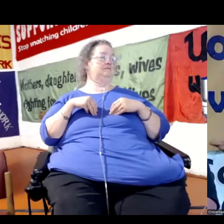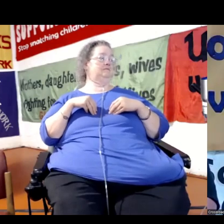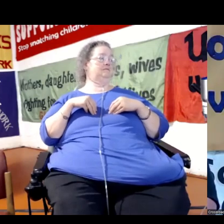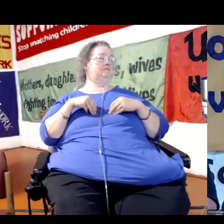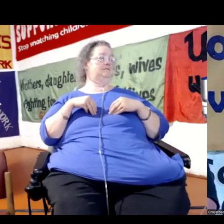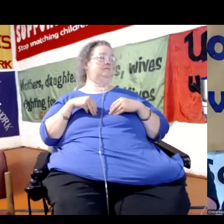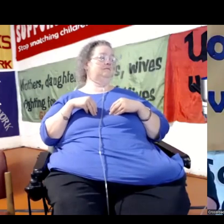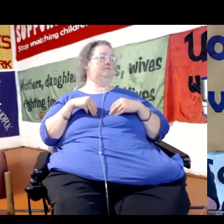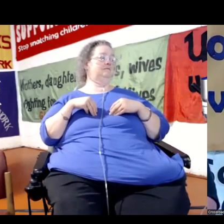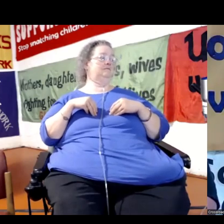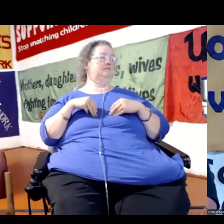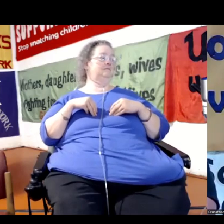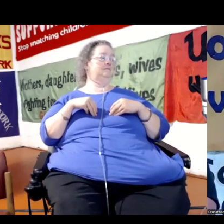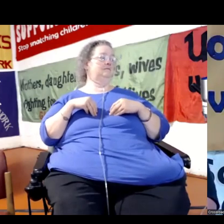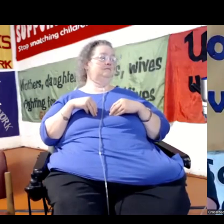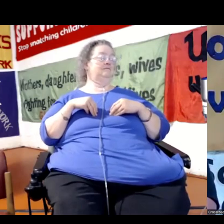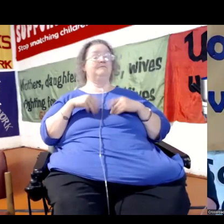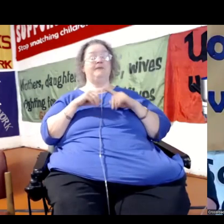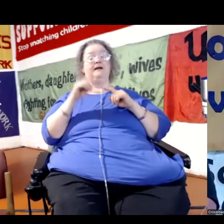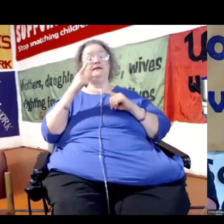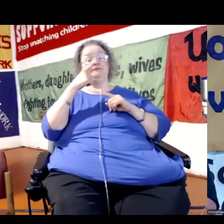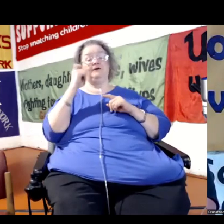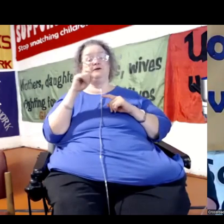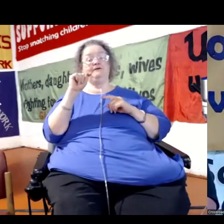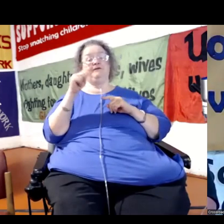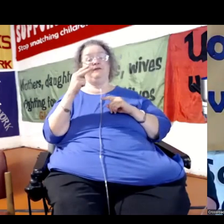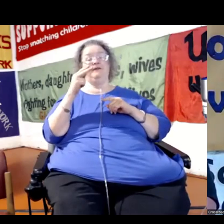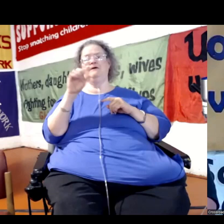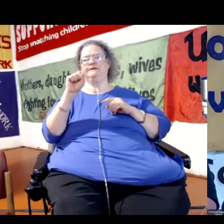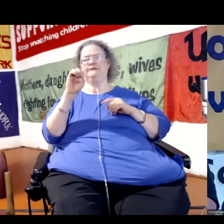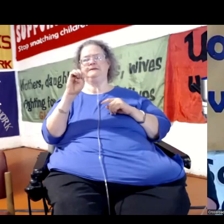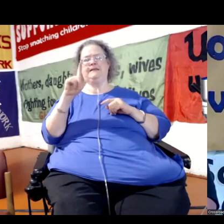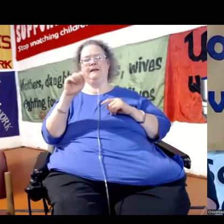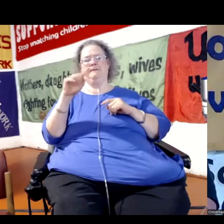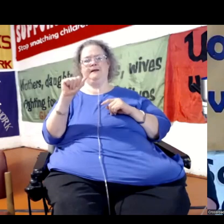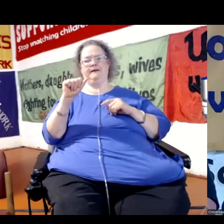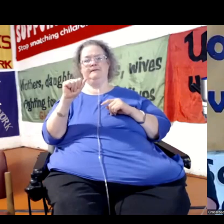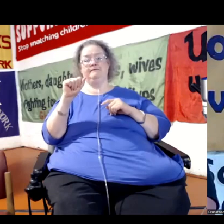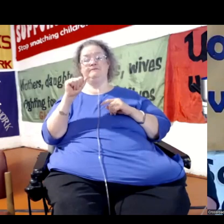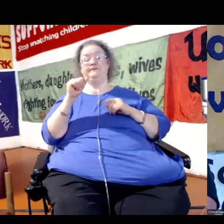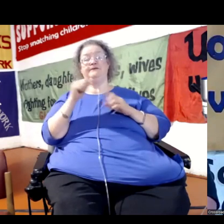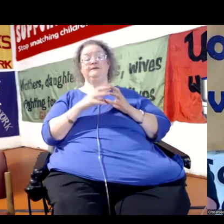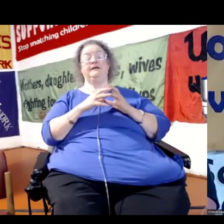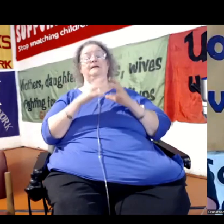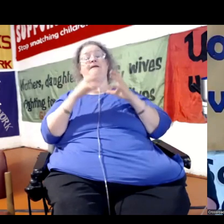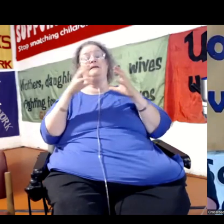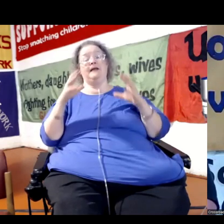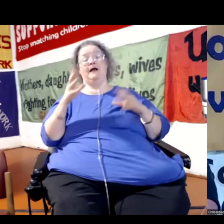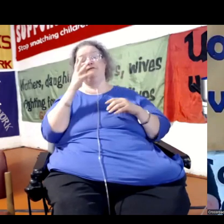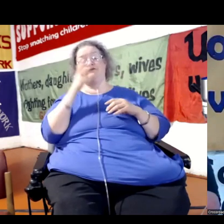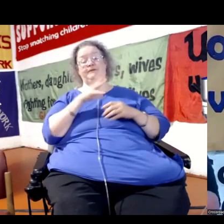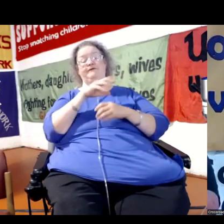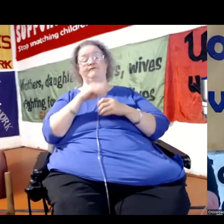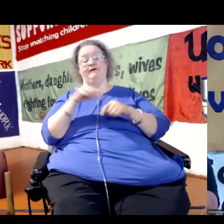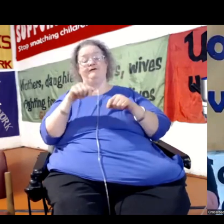It is because of Thelma, a lot of the welfare rights women got into the movement.